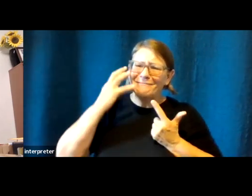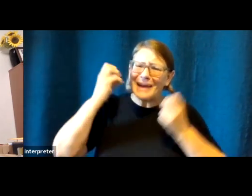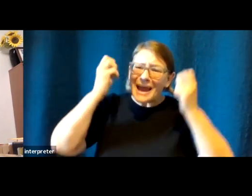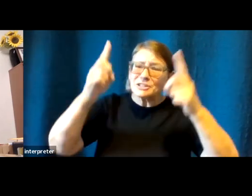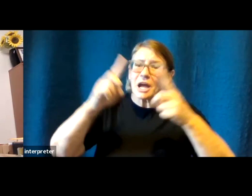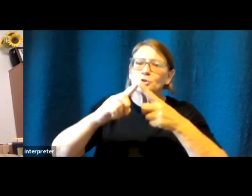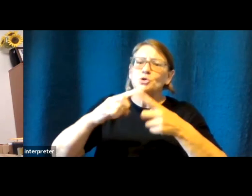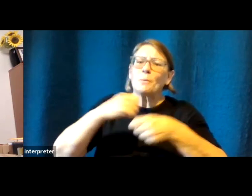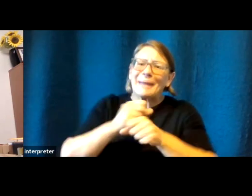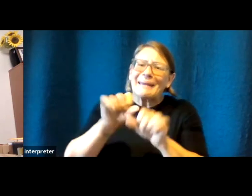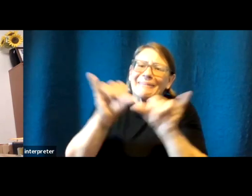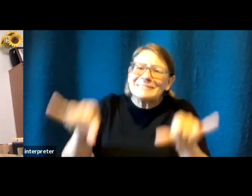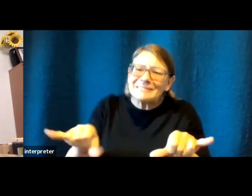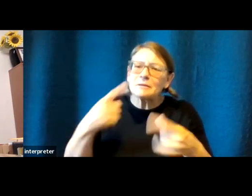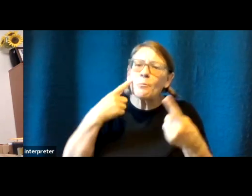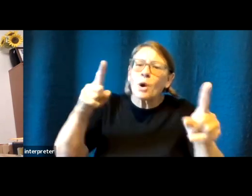system work for them.